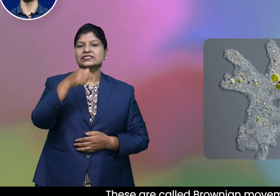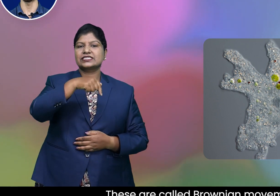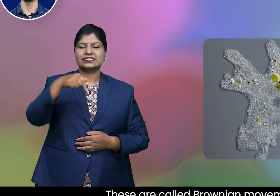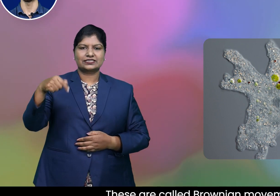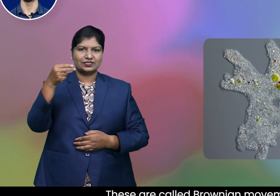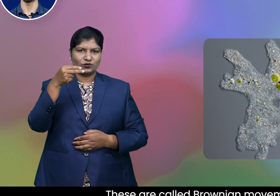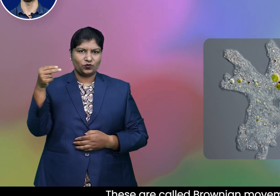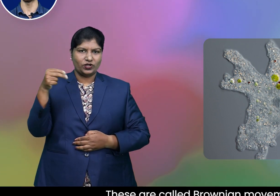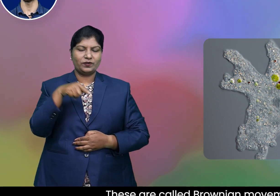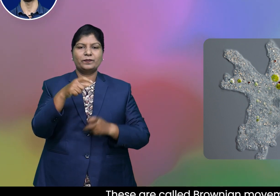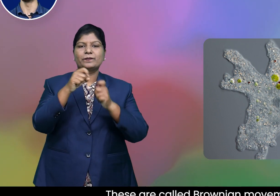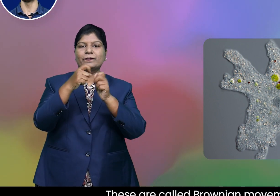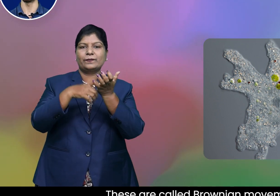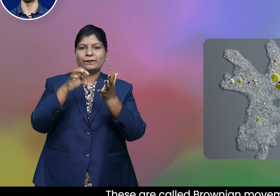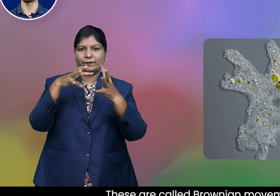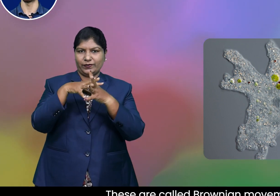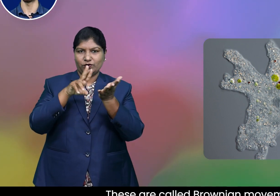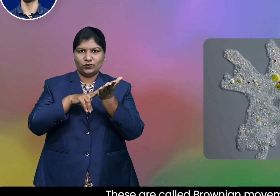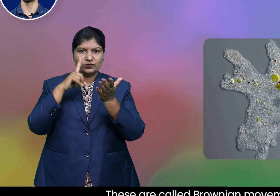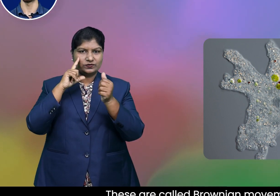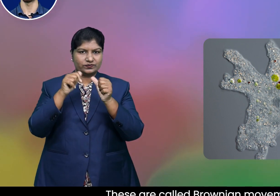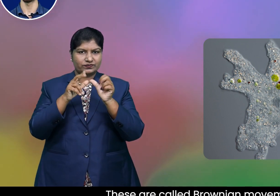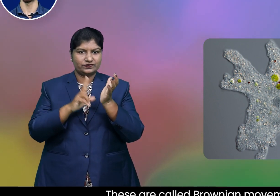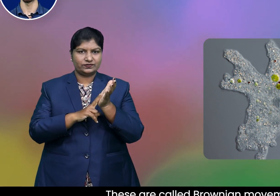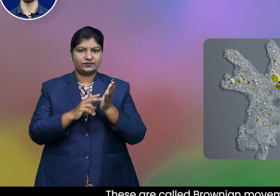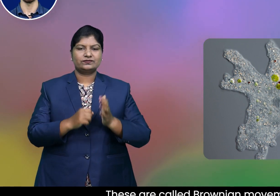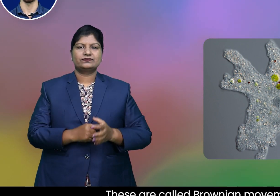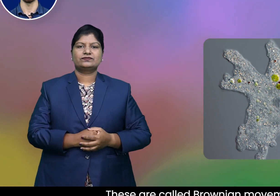These are called Brownian movements,